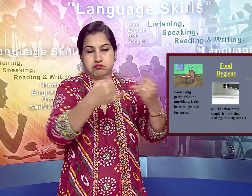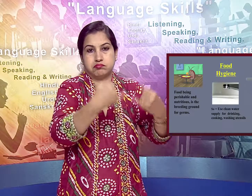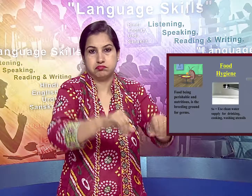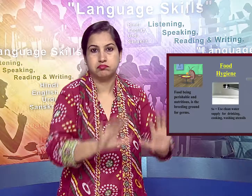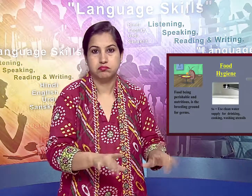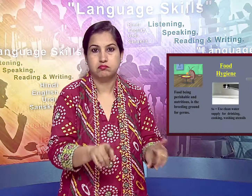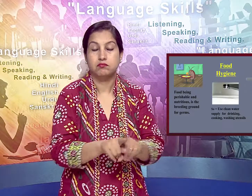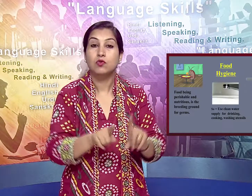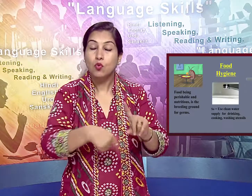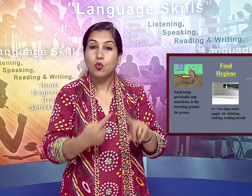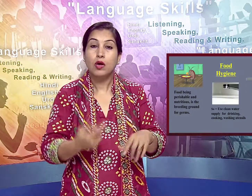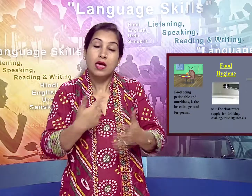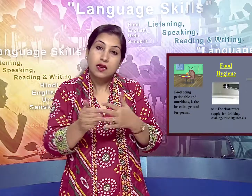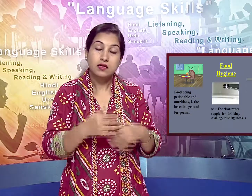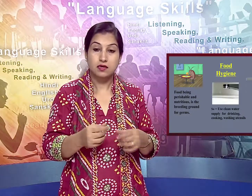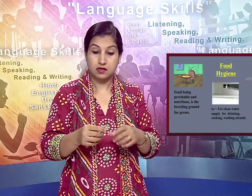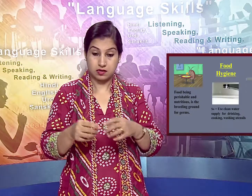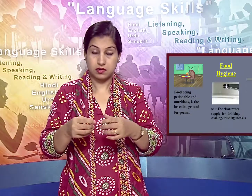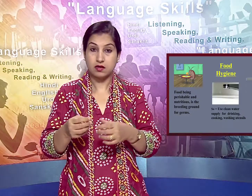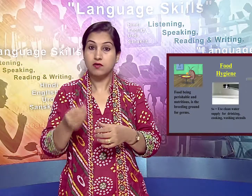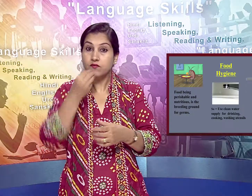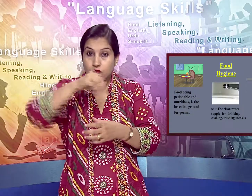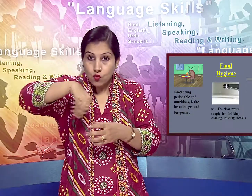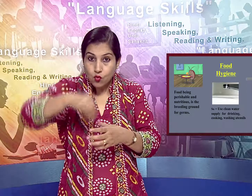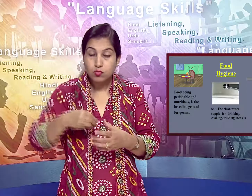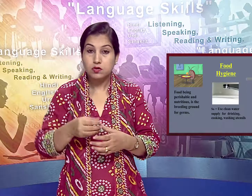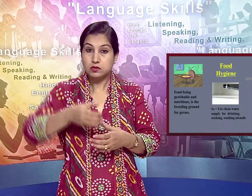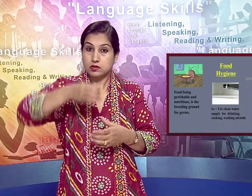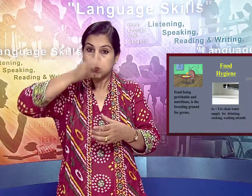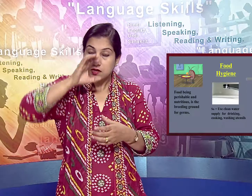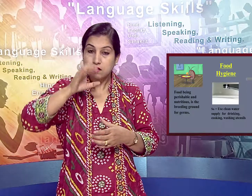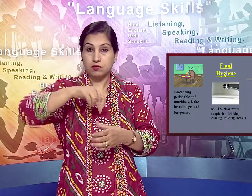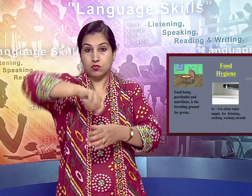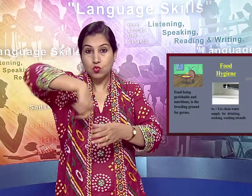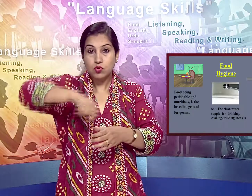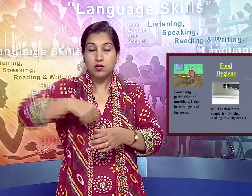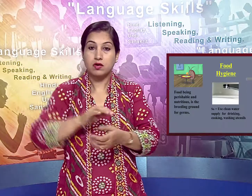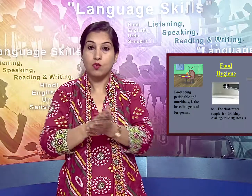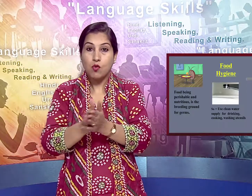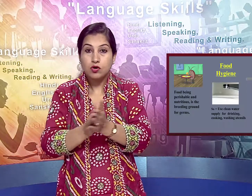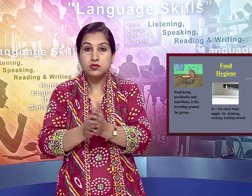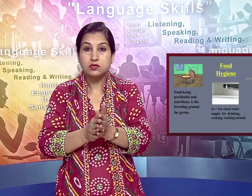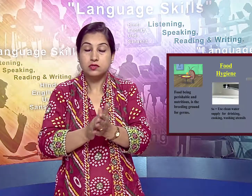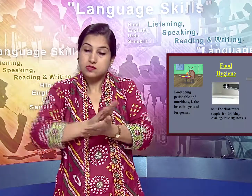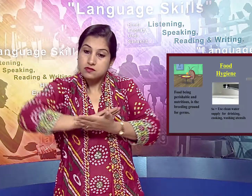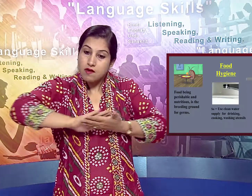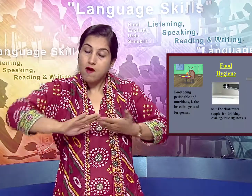So use clean water supply for drinking, cooking, washing utensils. And